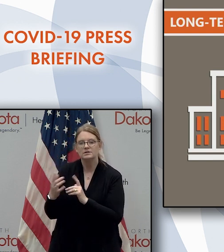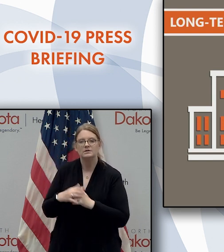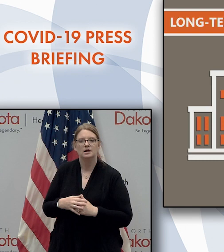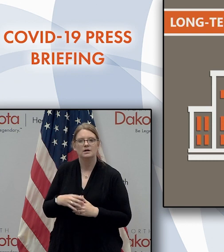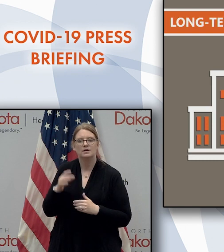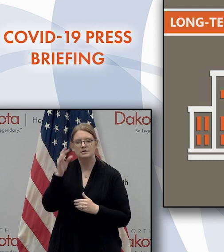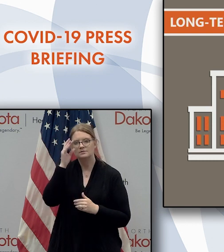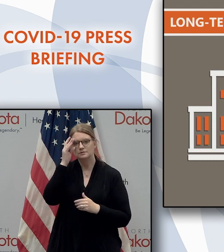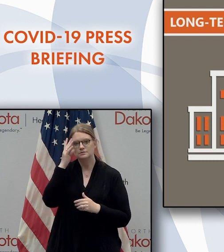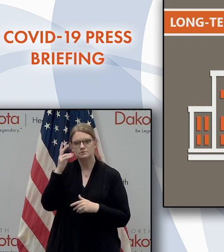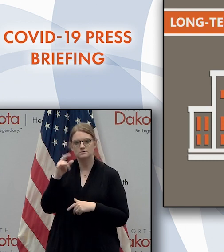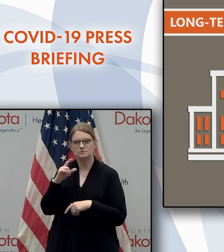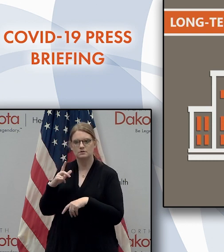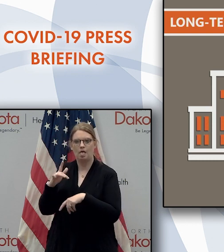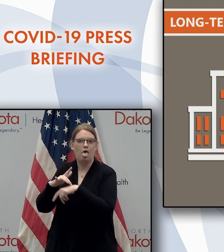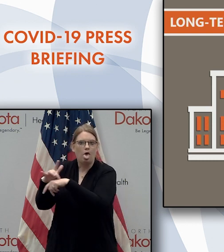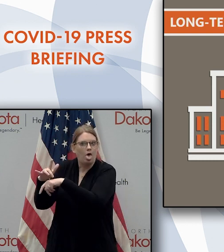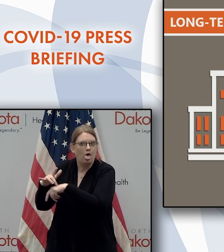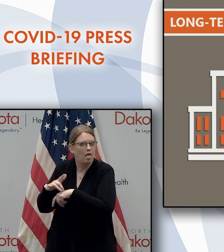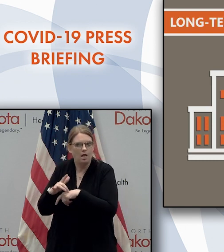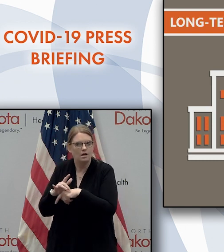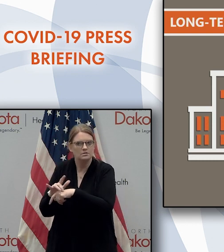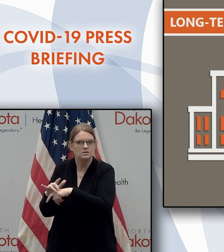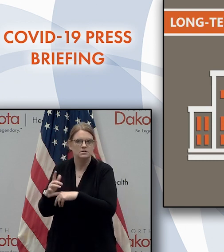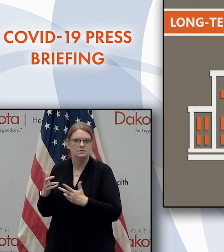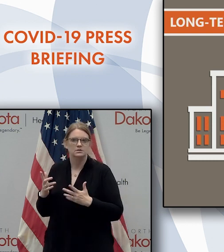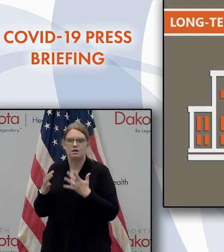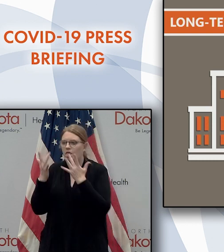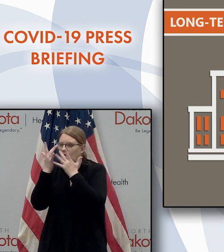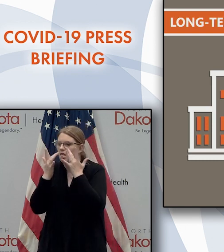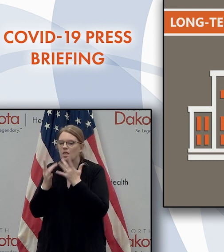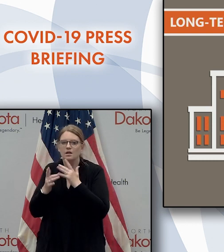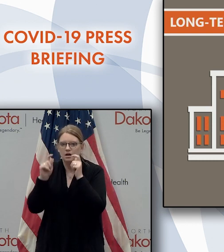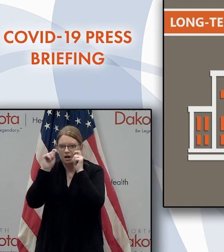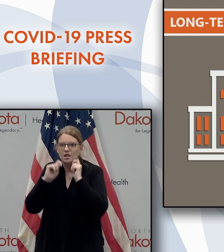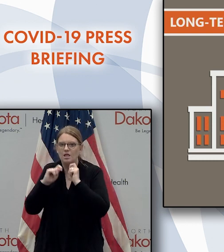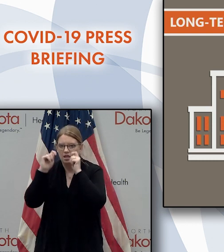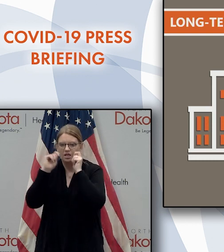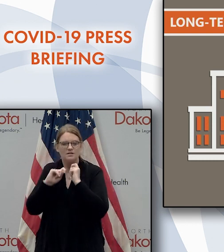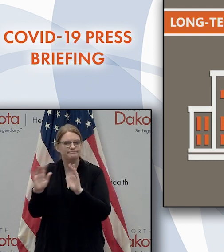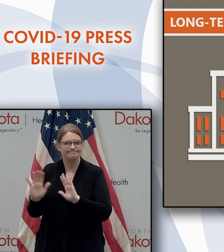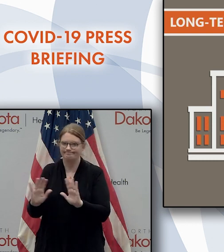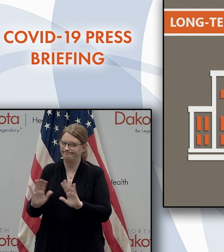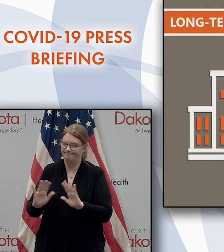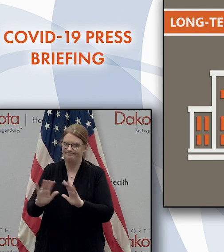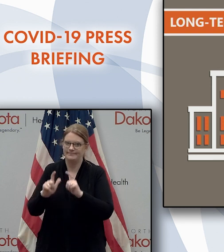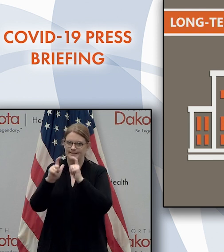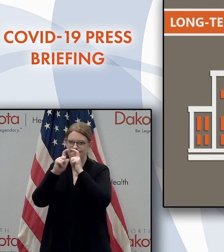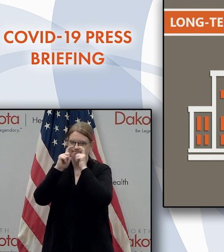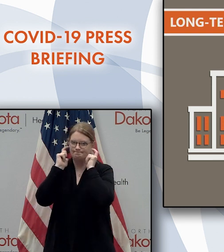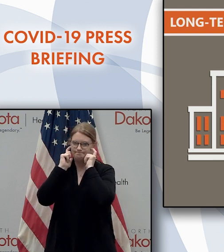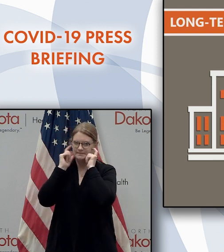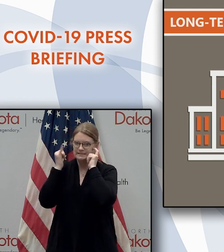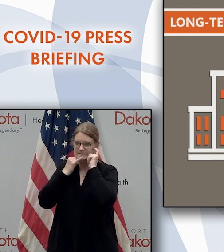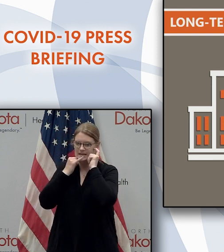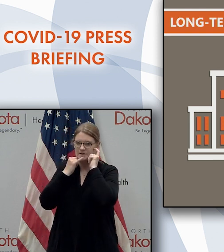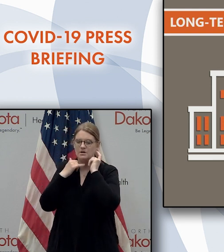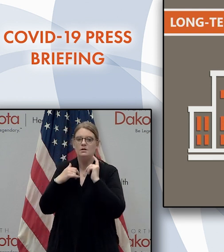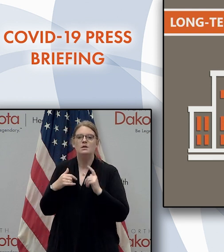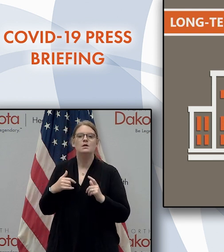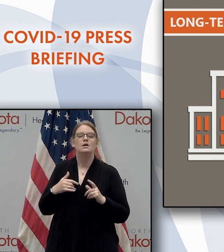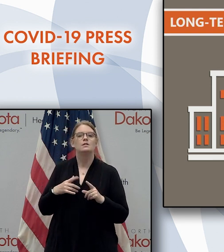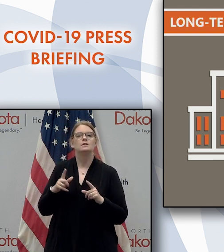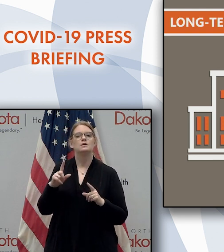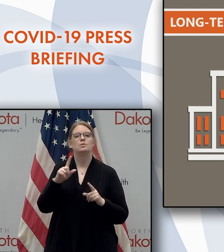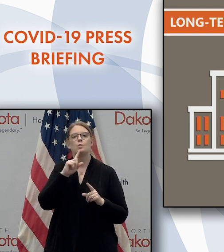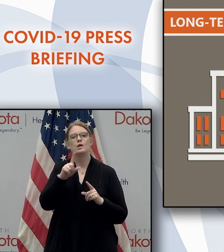avoiding touching the outside of your mask or taking it down anytime during a visit, and then making sure